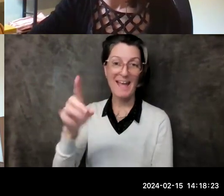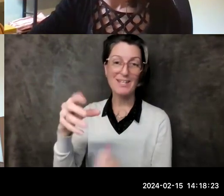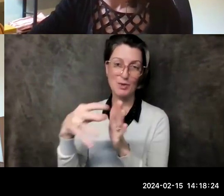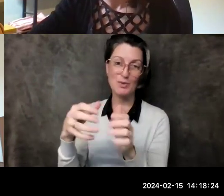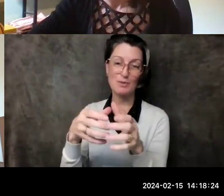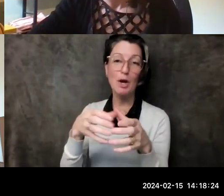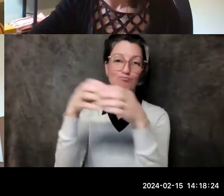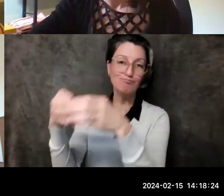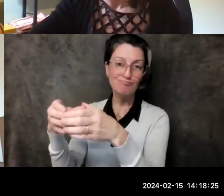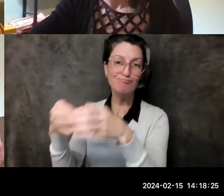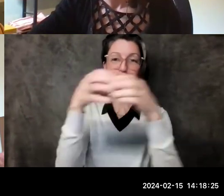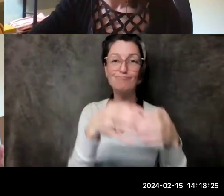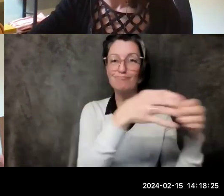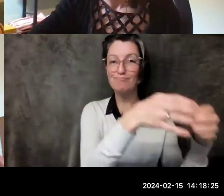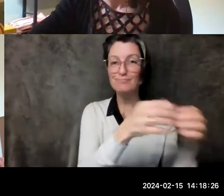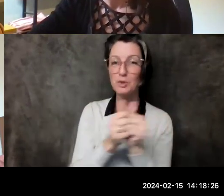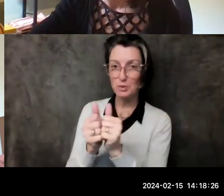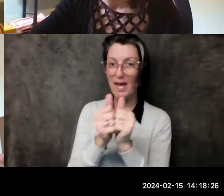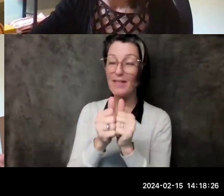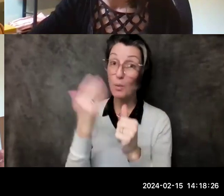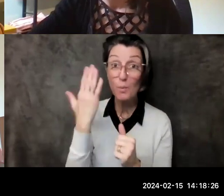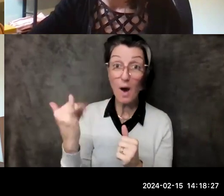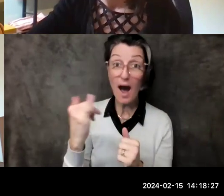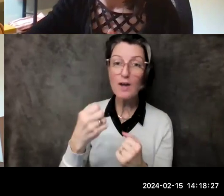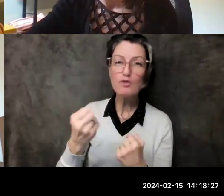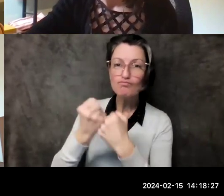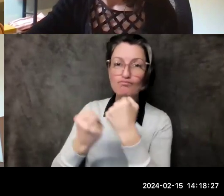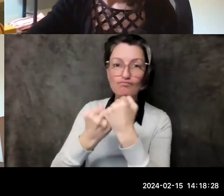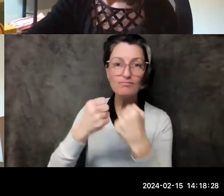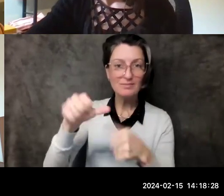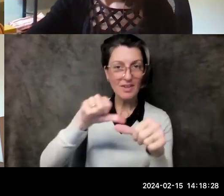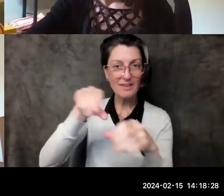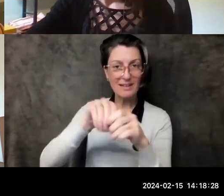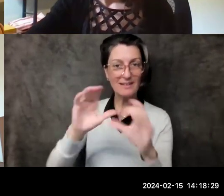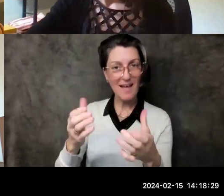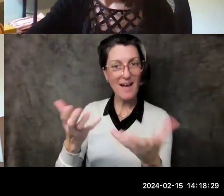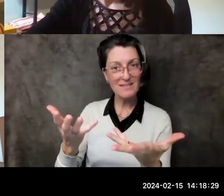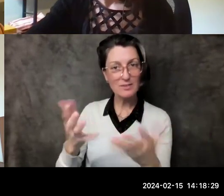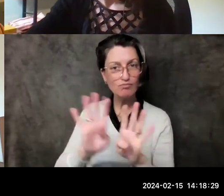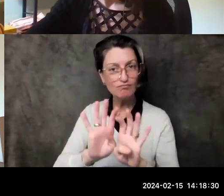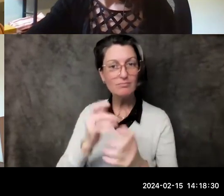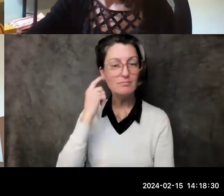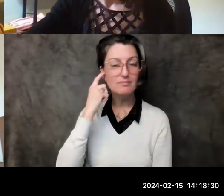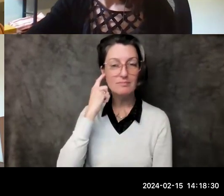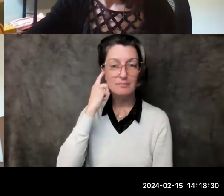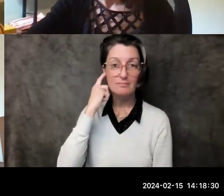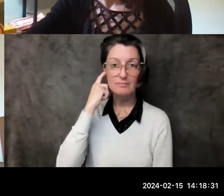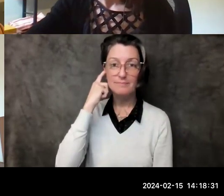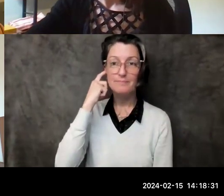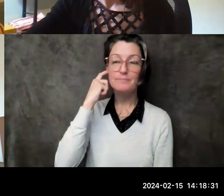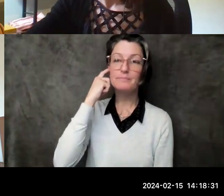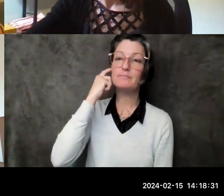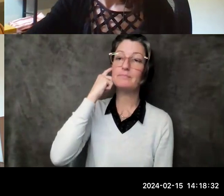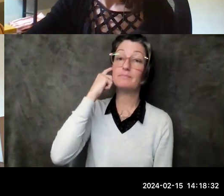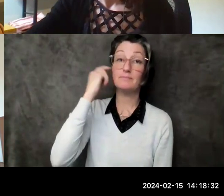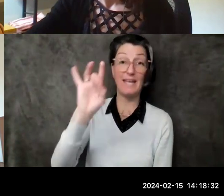like, so they would have each other's back, right? So then you've got like, 8 students is enough